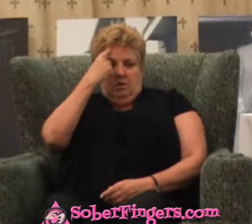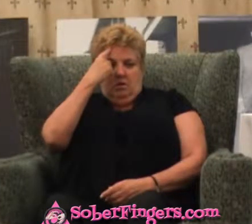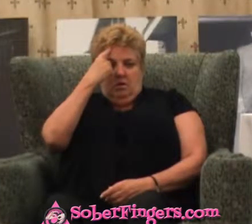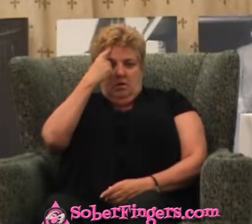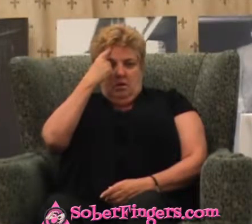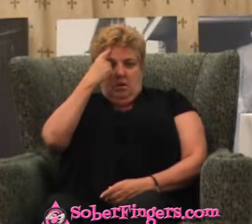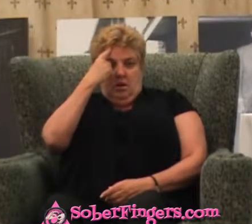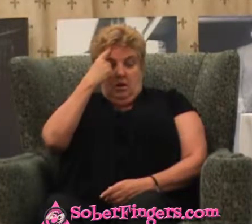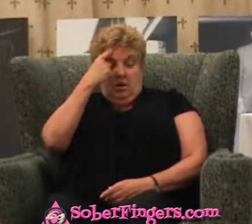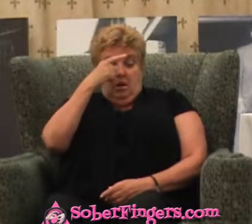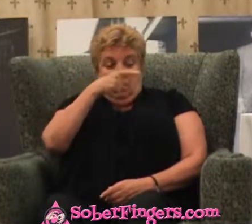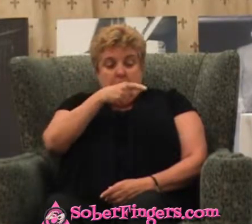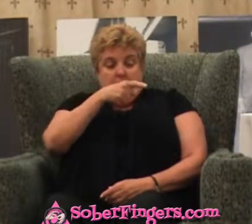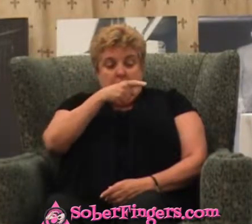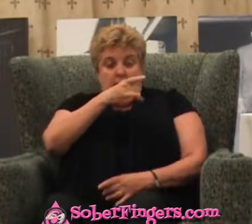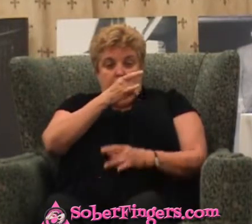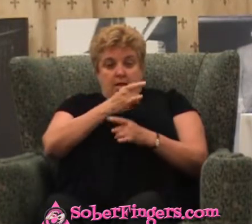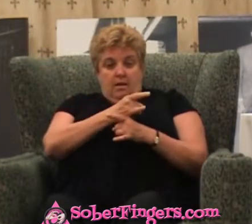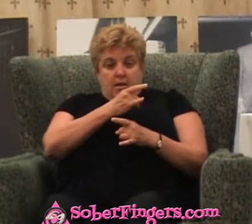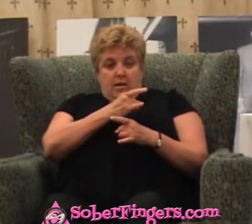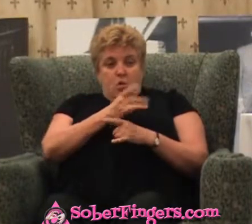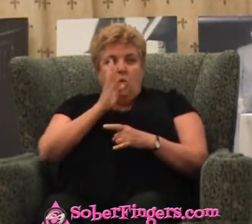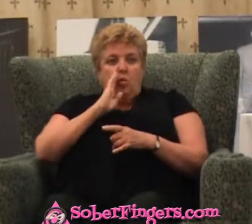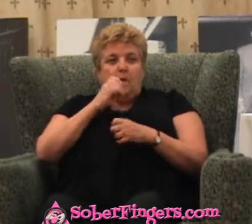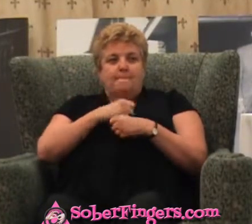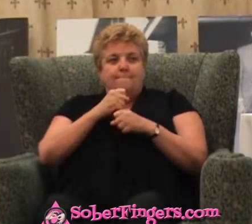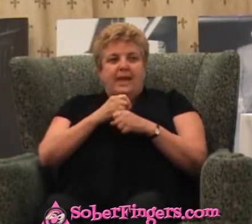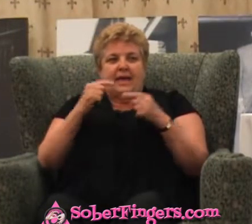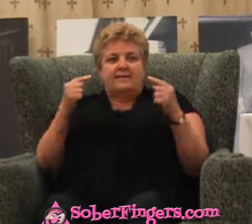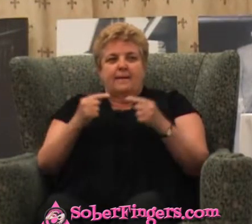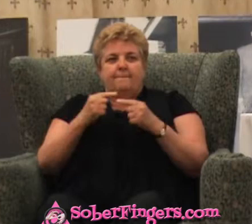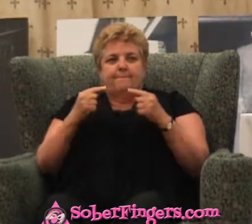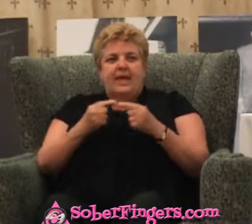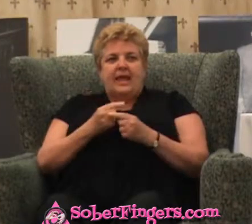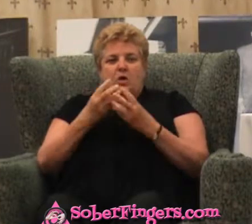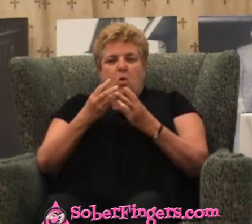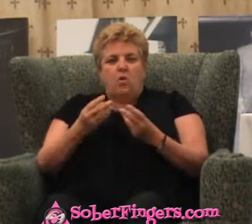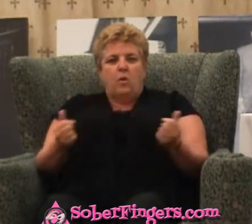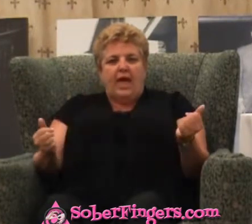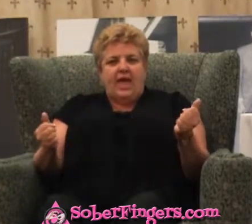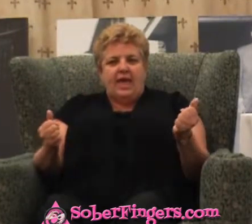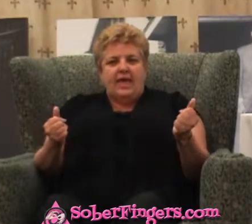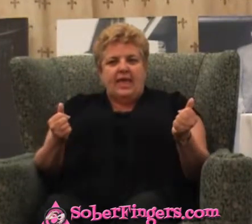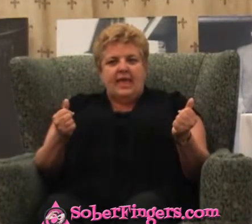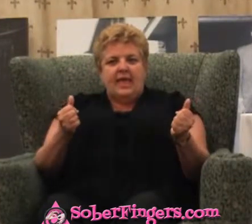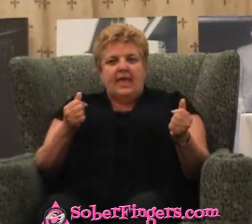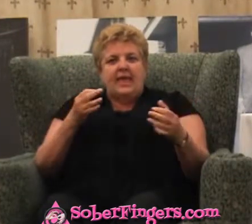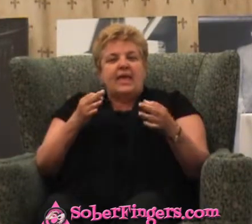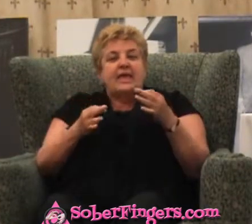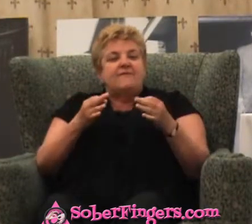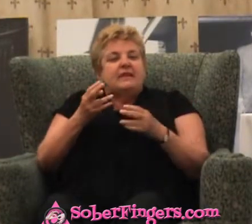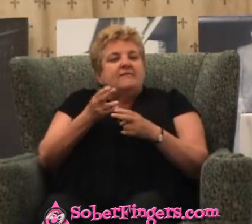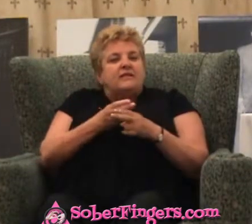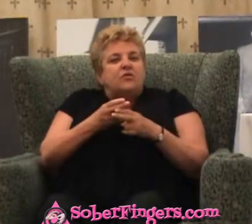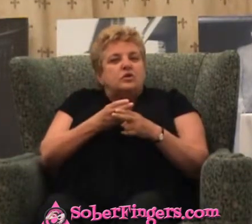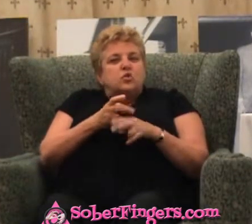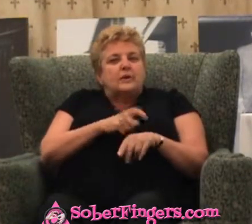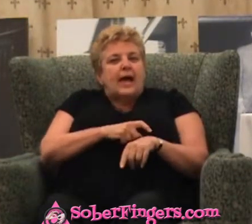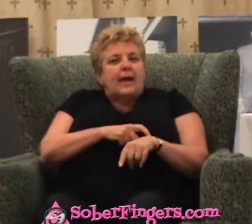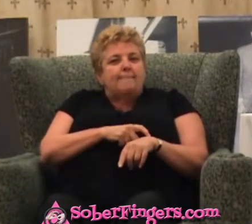this would make the pain go away, even if just for a little while. This was the first time I